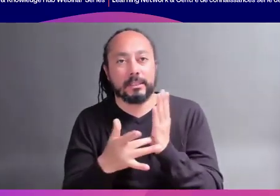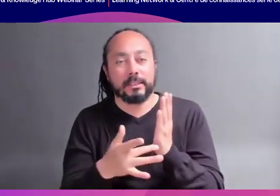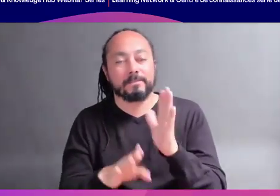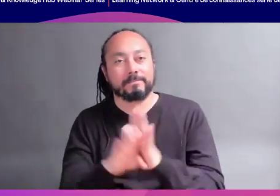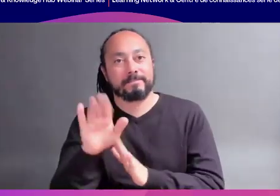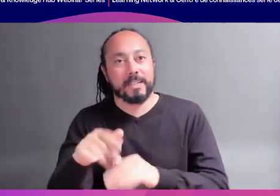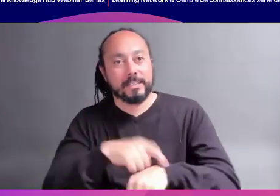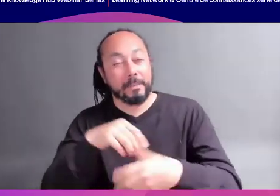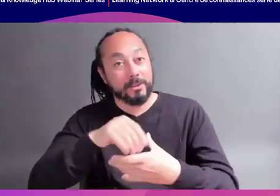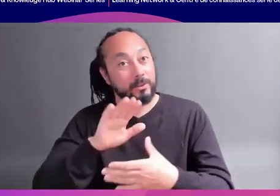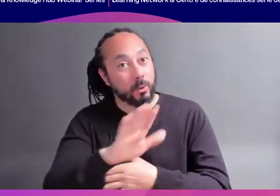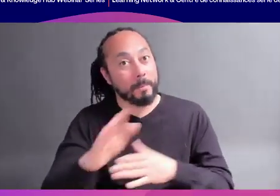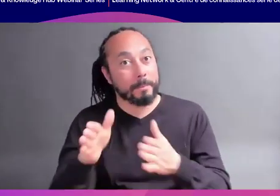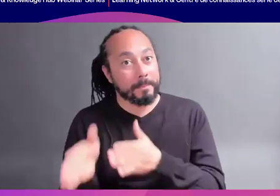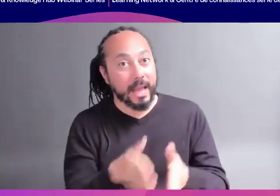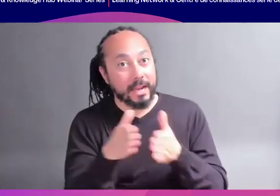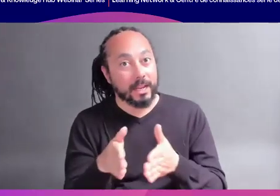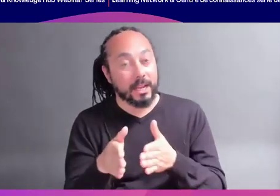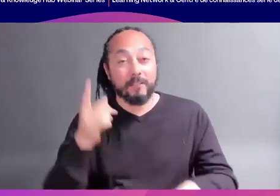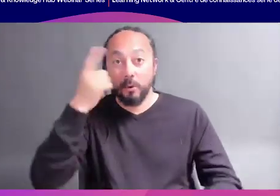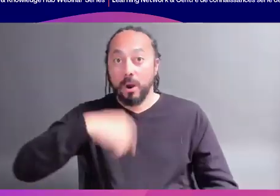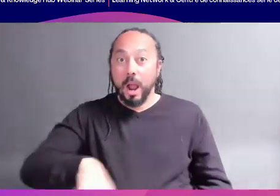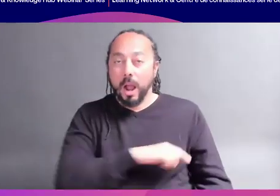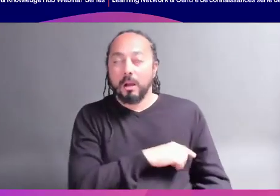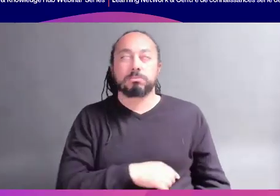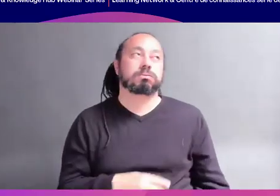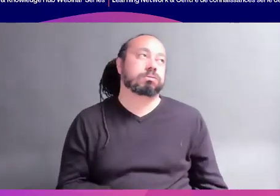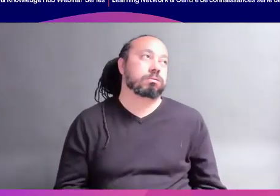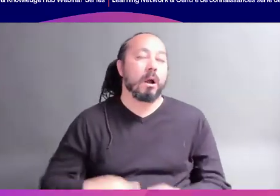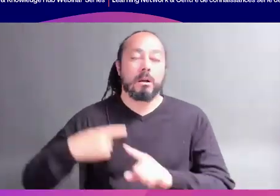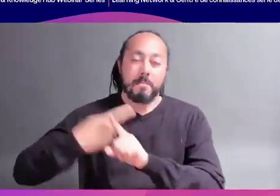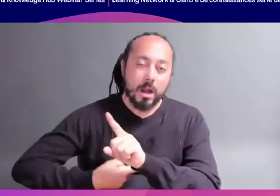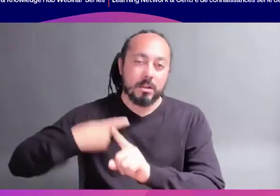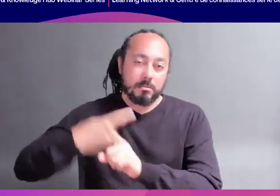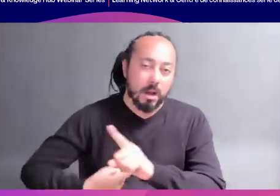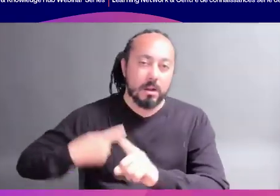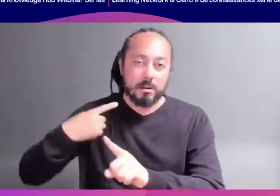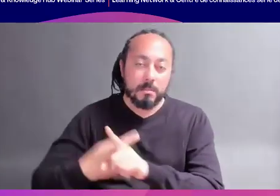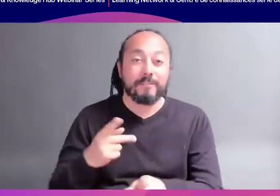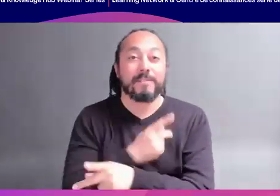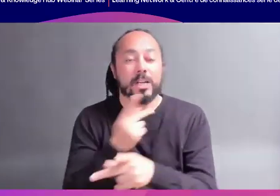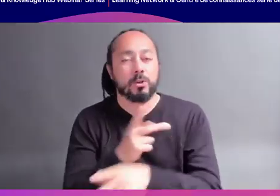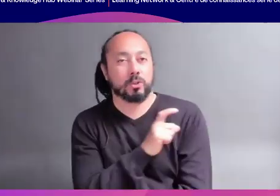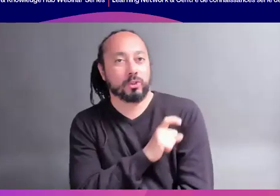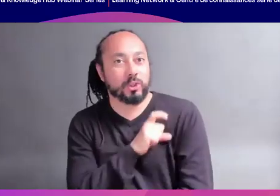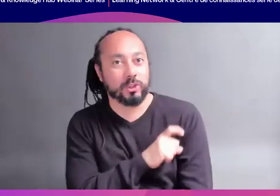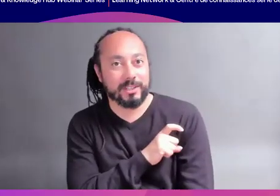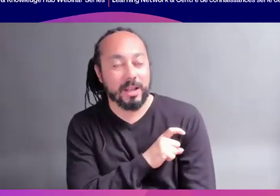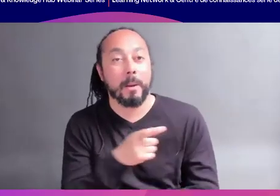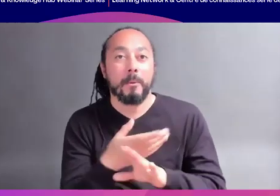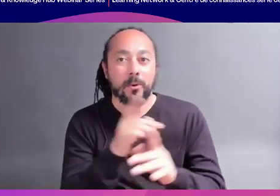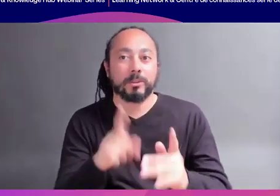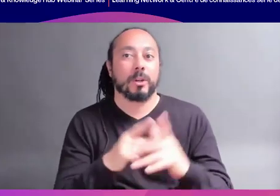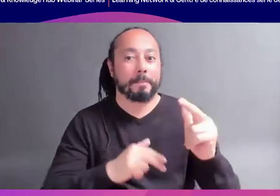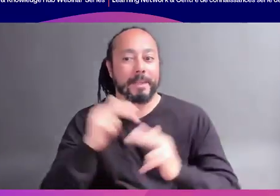your planning, because it ended up taking months for us to figure out security before we even started building anything. But